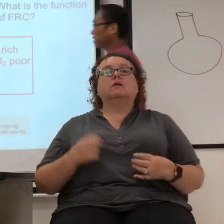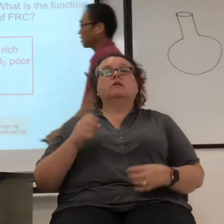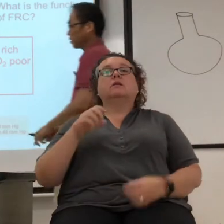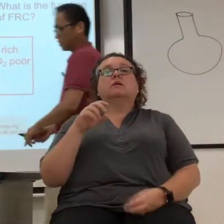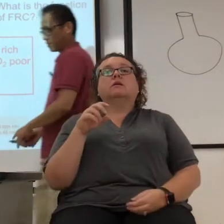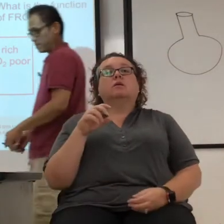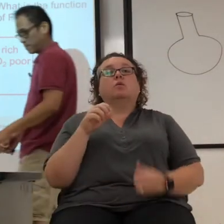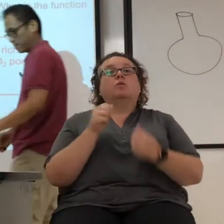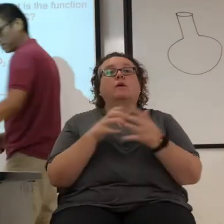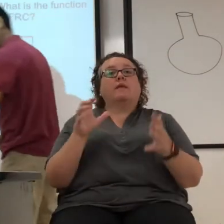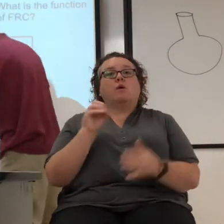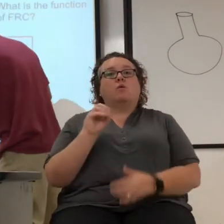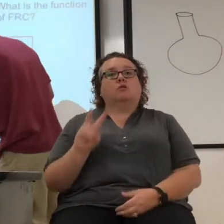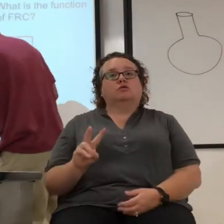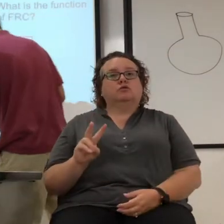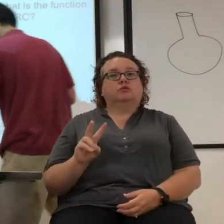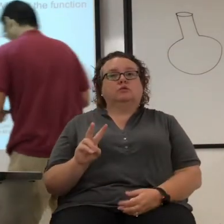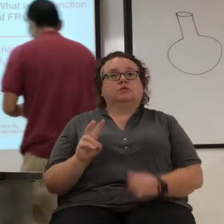deoxygenated.